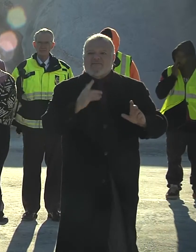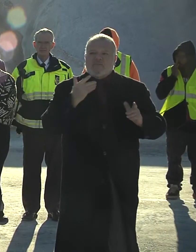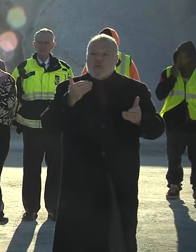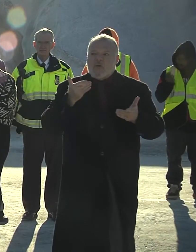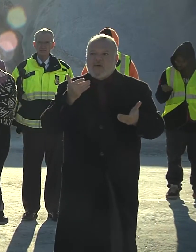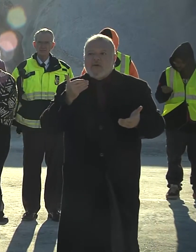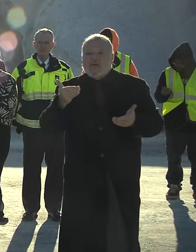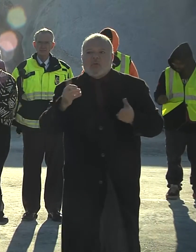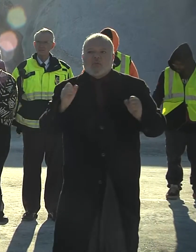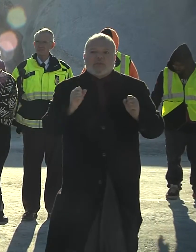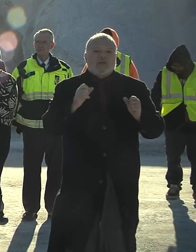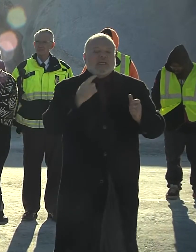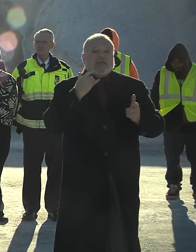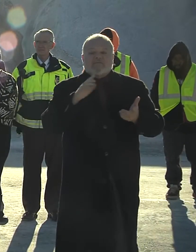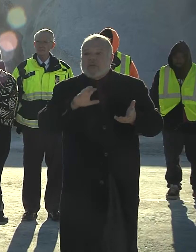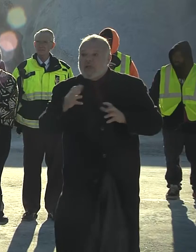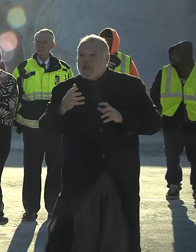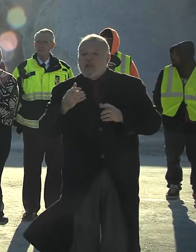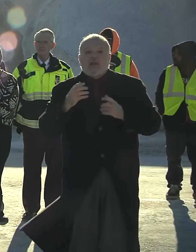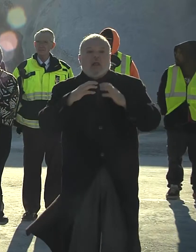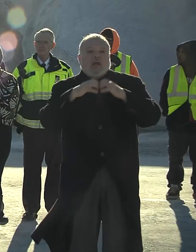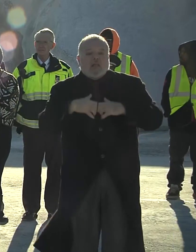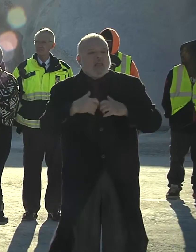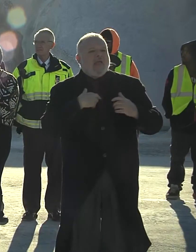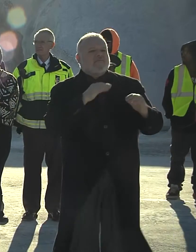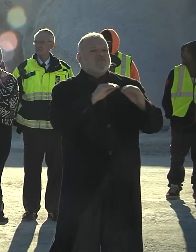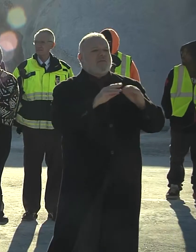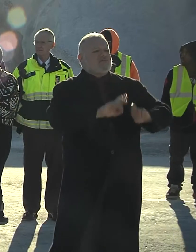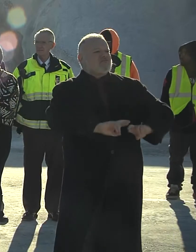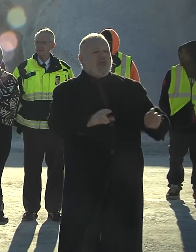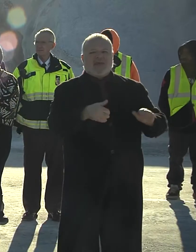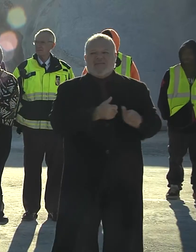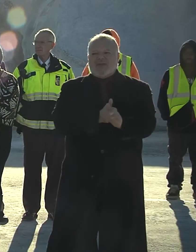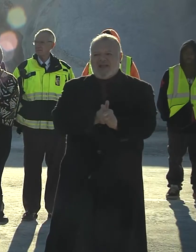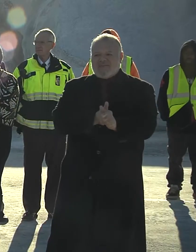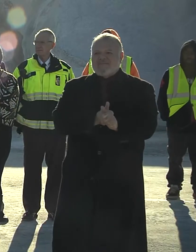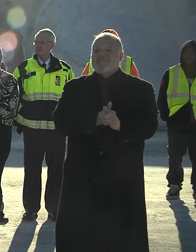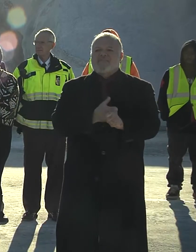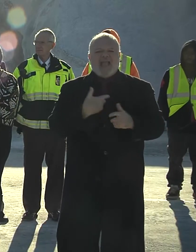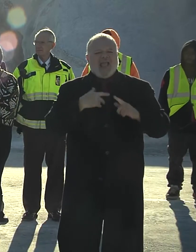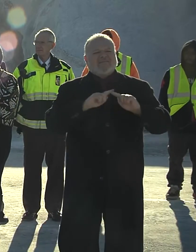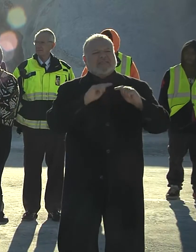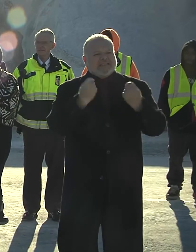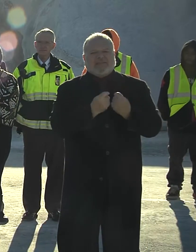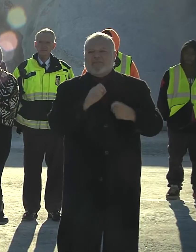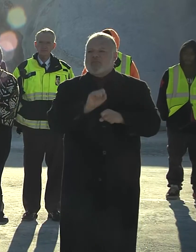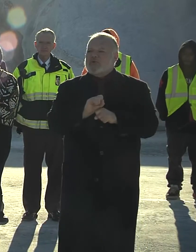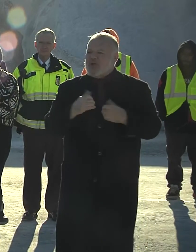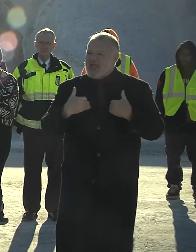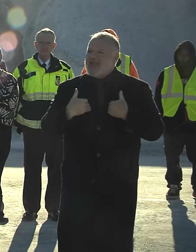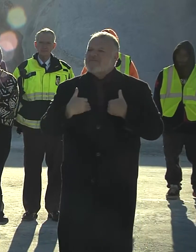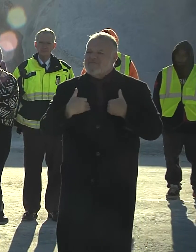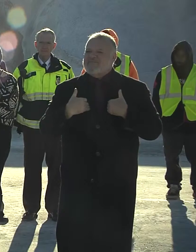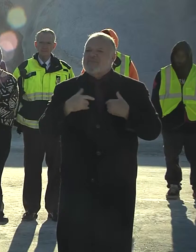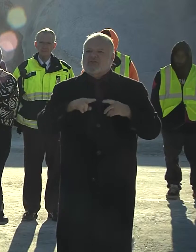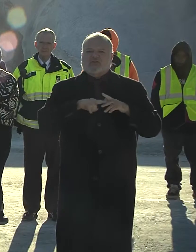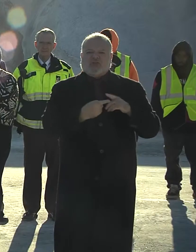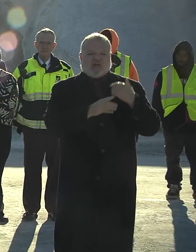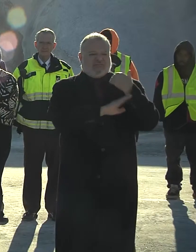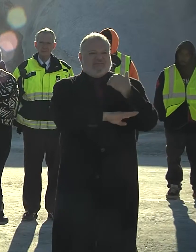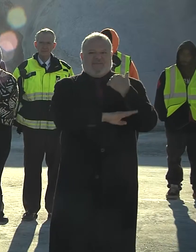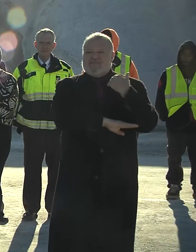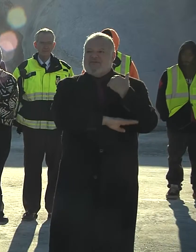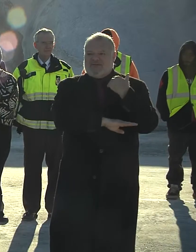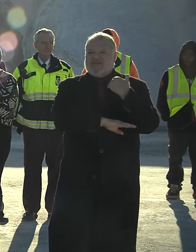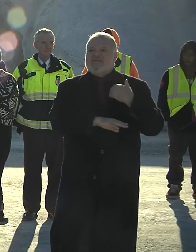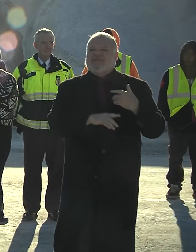the year. The Central Fleet Team has been working since September to prepare our vehicles for winter, fixing plow